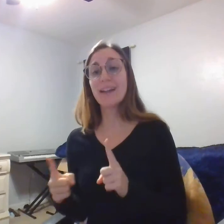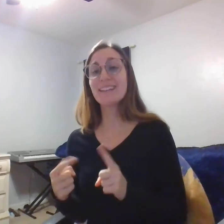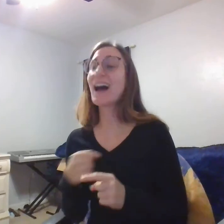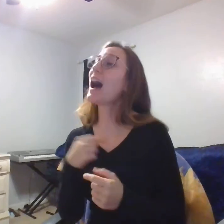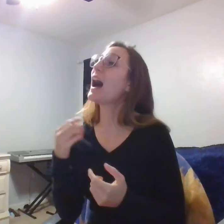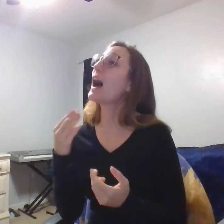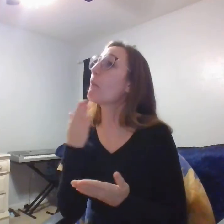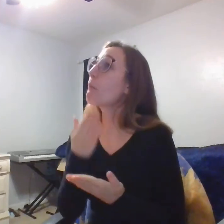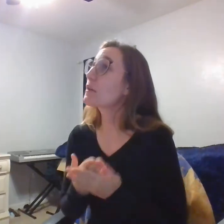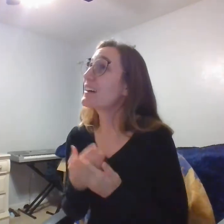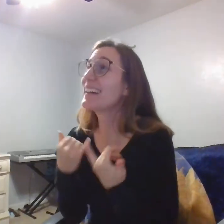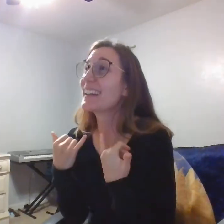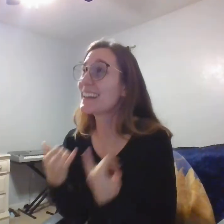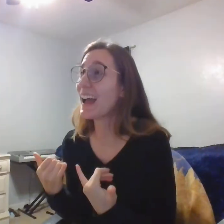In a way.